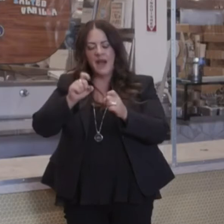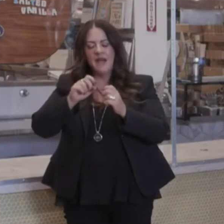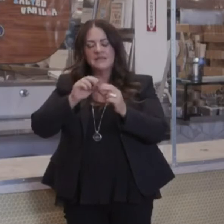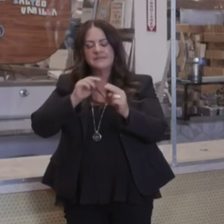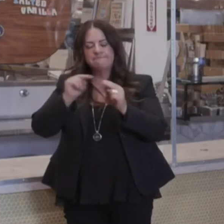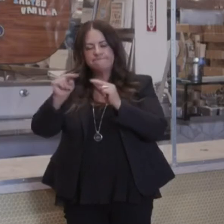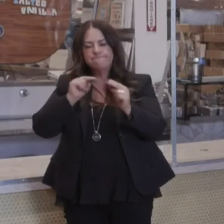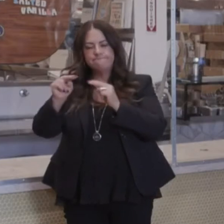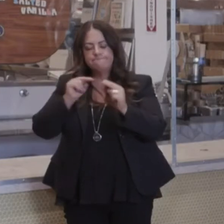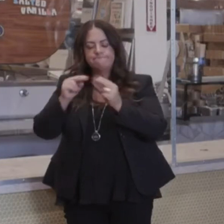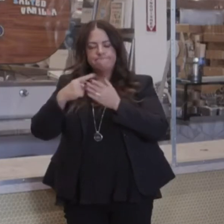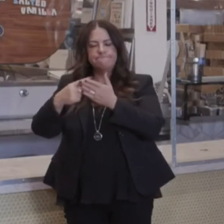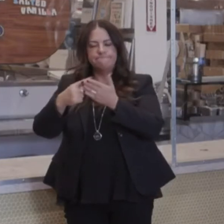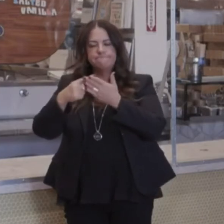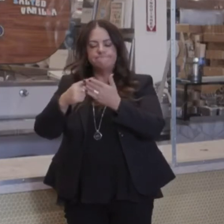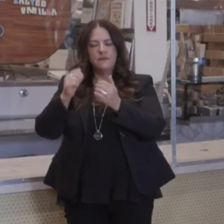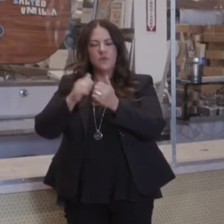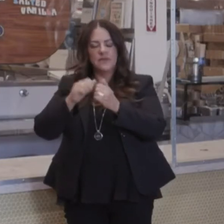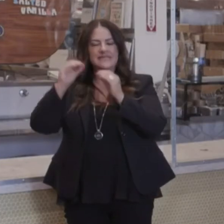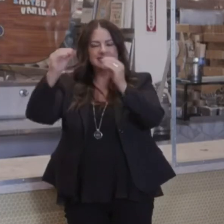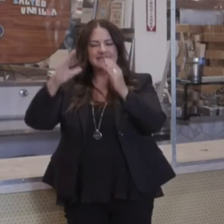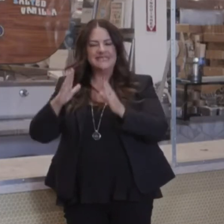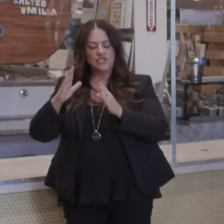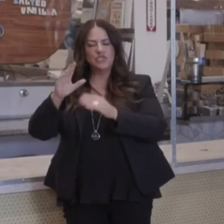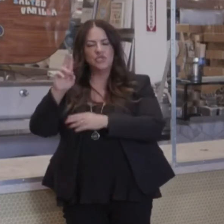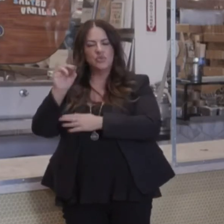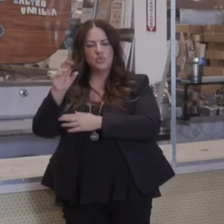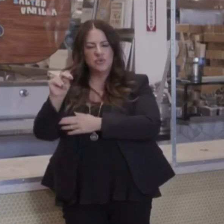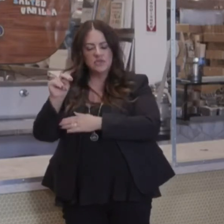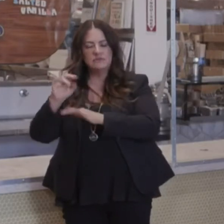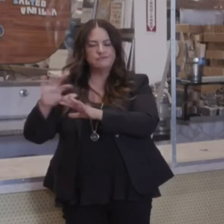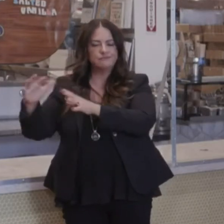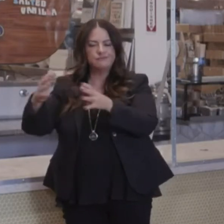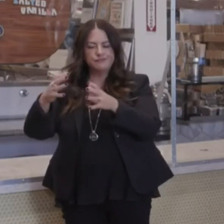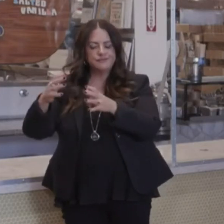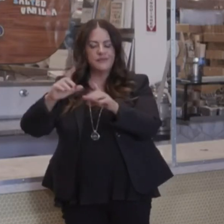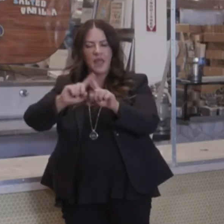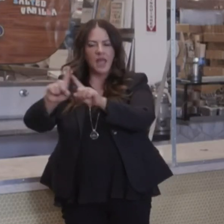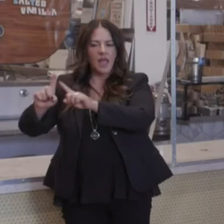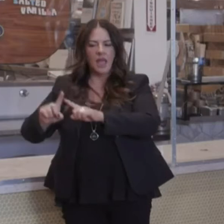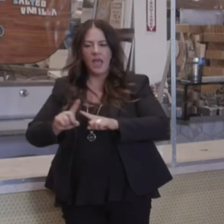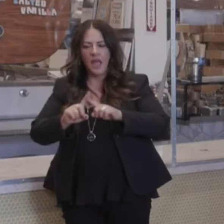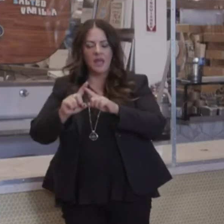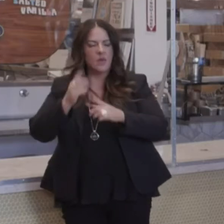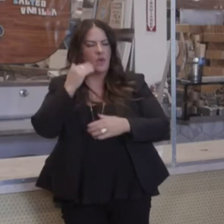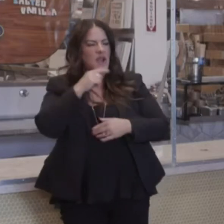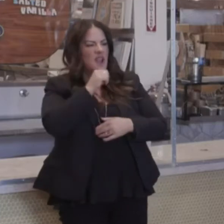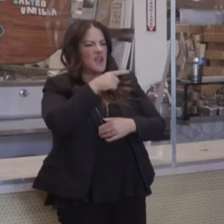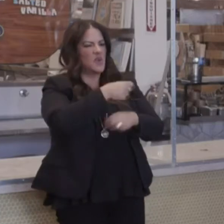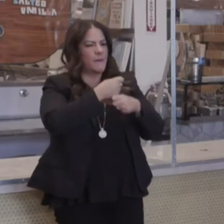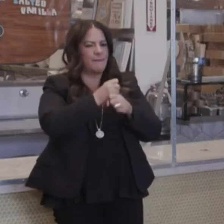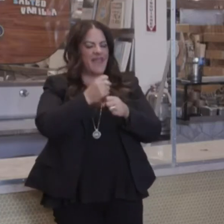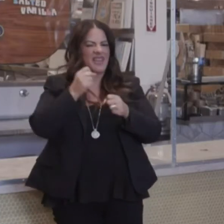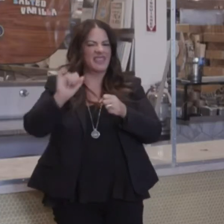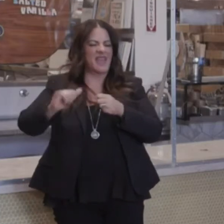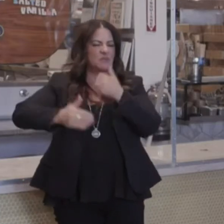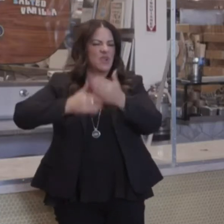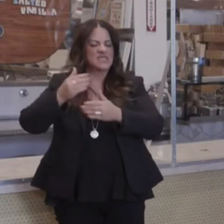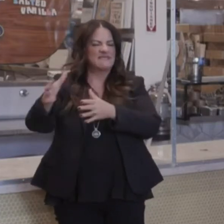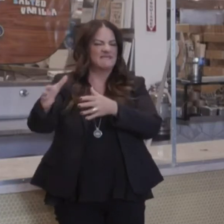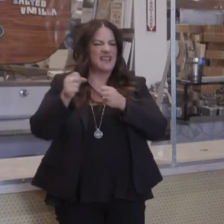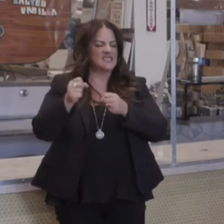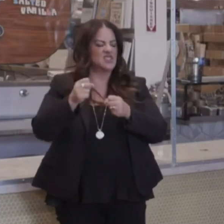you considered or are you pursuing a statewide MOU with teachers' unions to kind of streamline the process? Well, I'm not going to get into